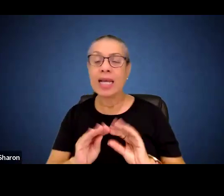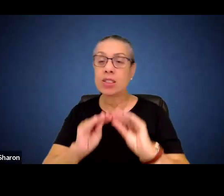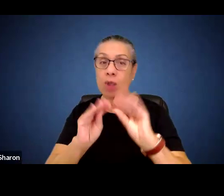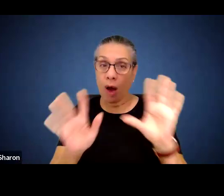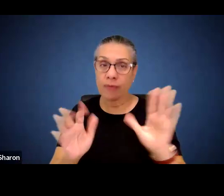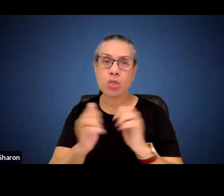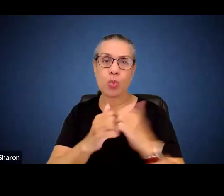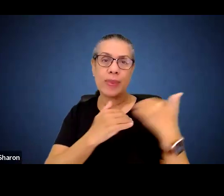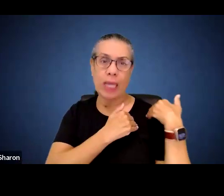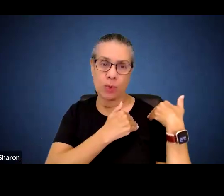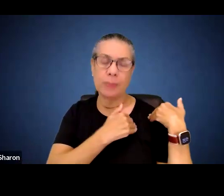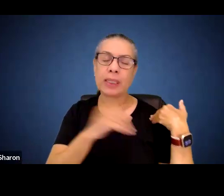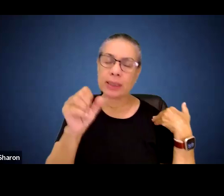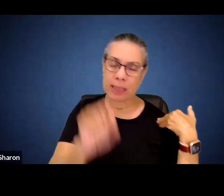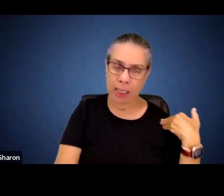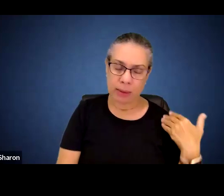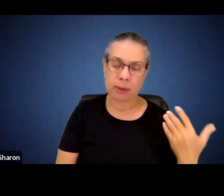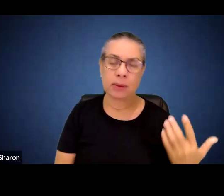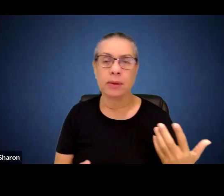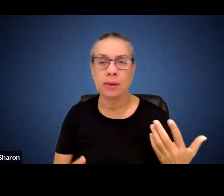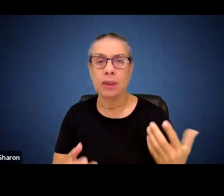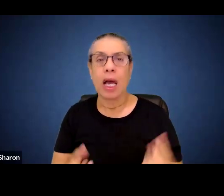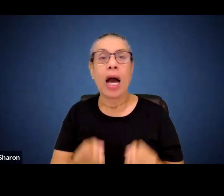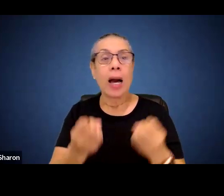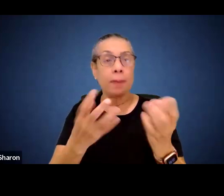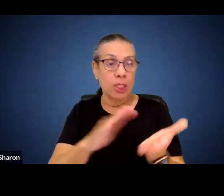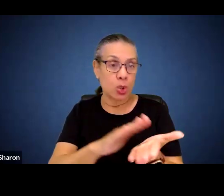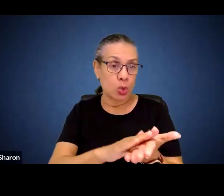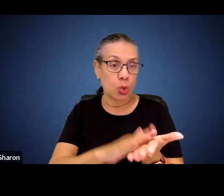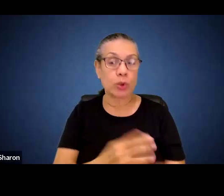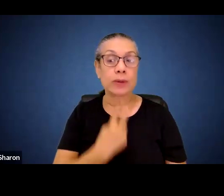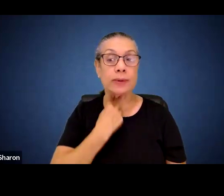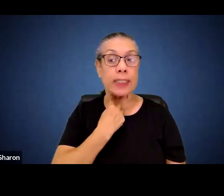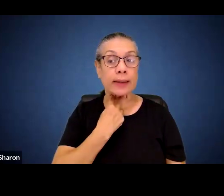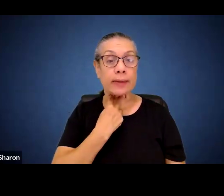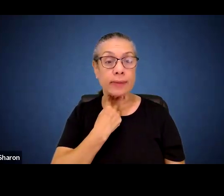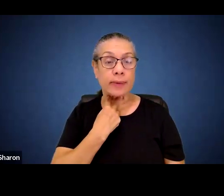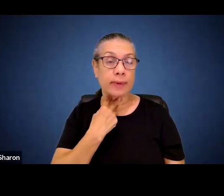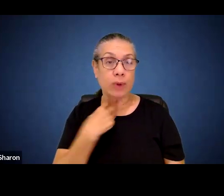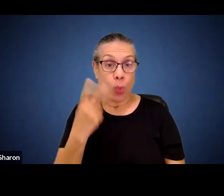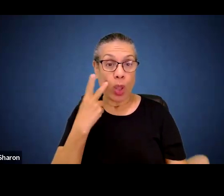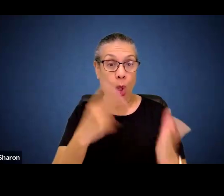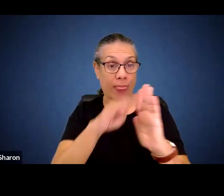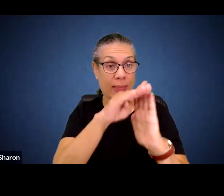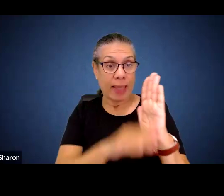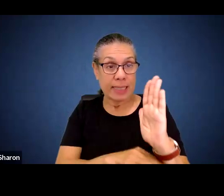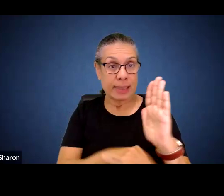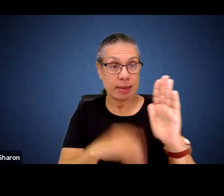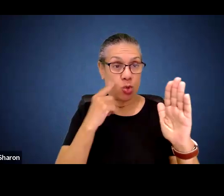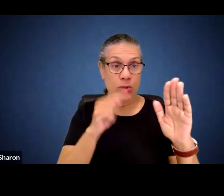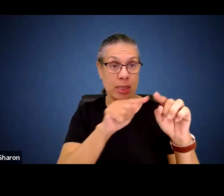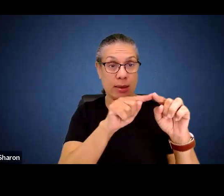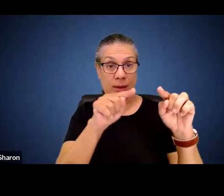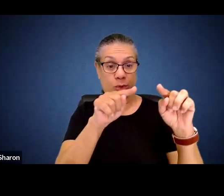accountability how many haven't moved. We can just look at the list and count. And